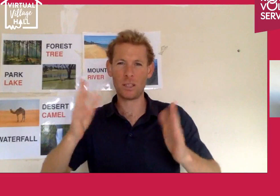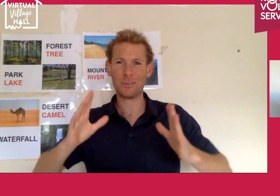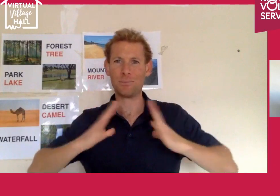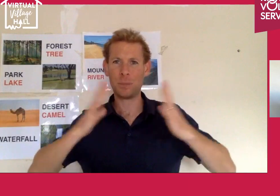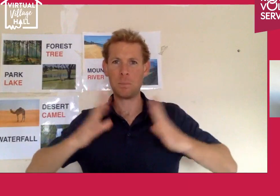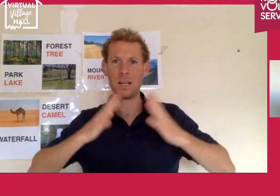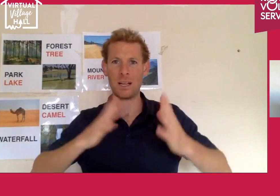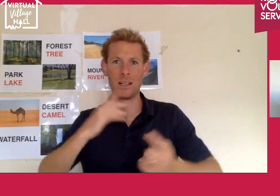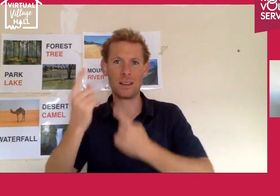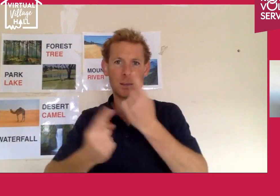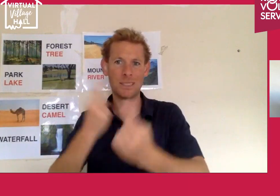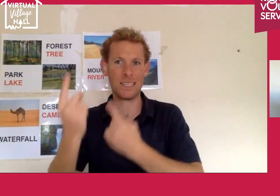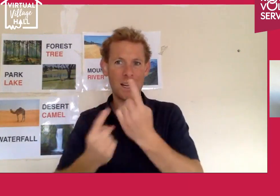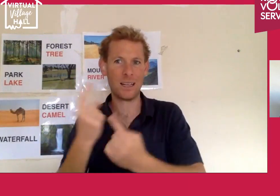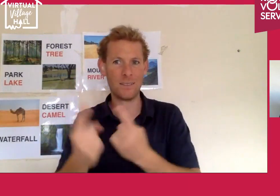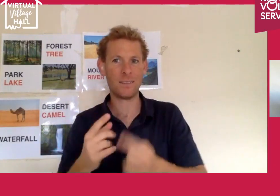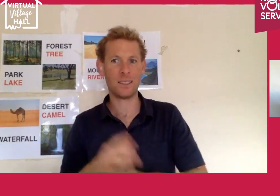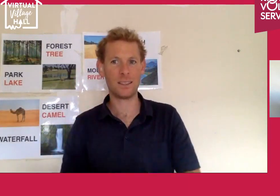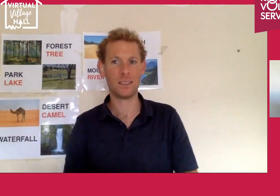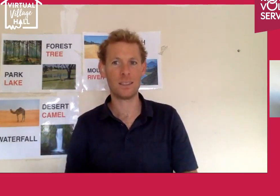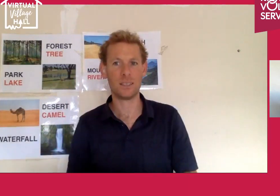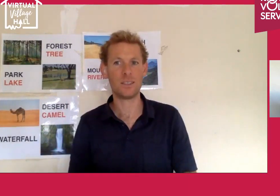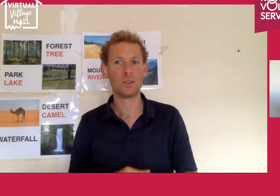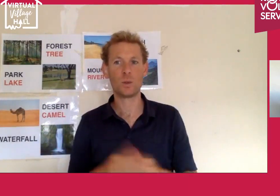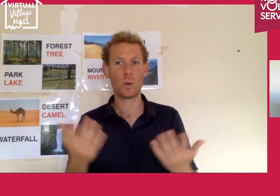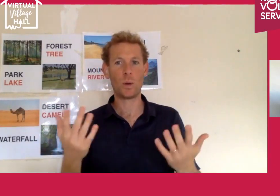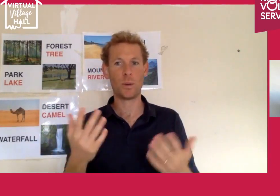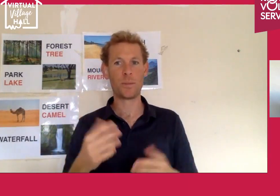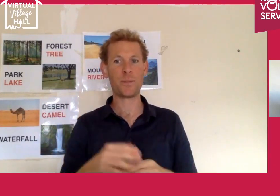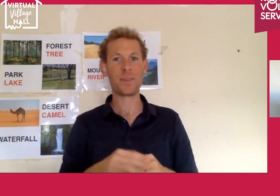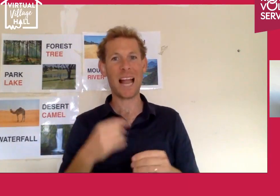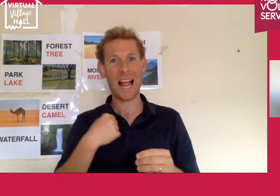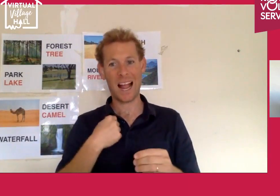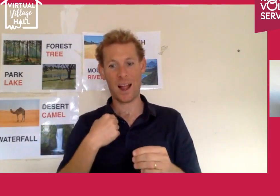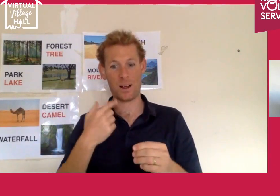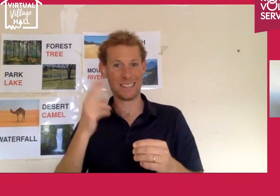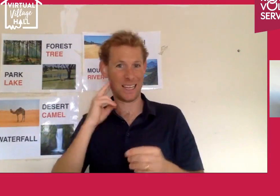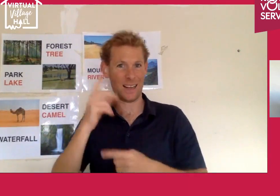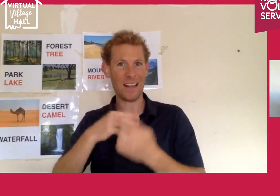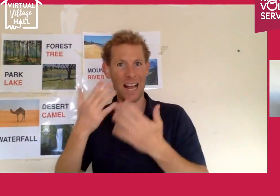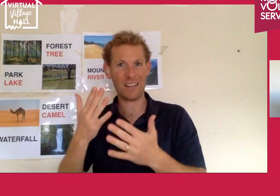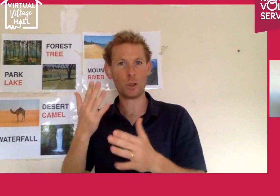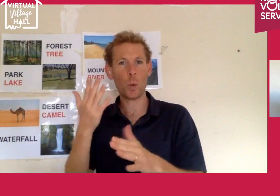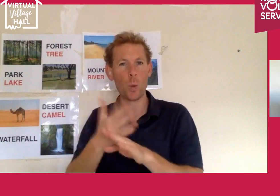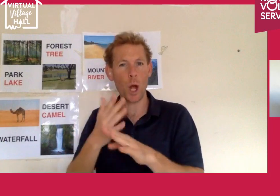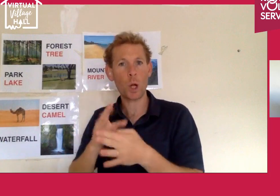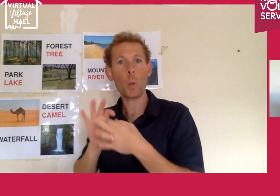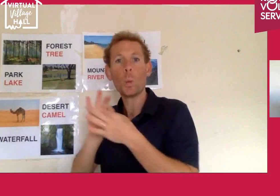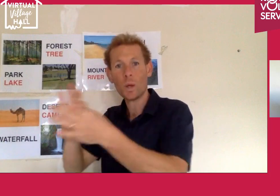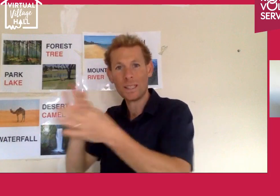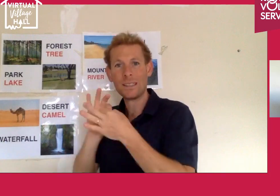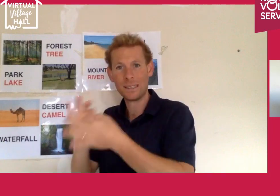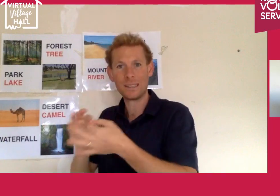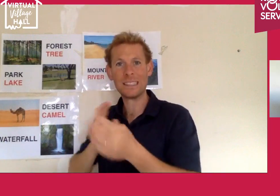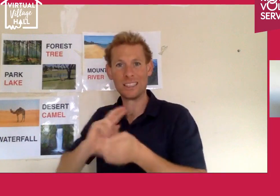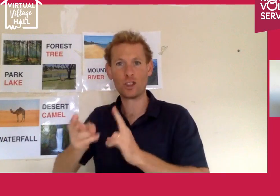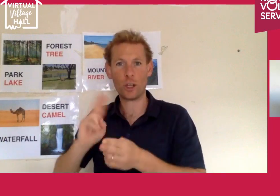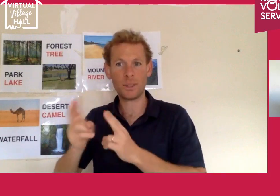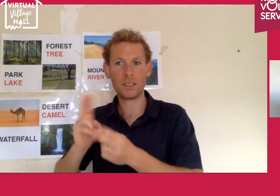with your statement. And the same with the hospital. You want to make sure that your medical information is correct. So the